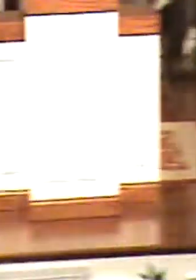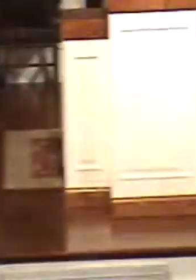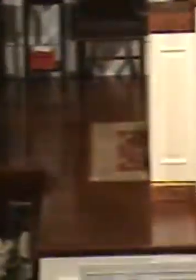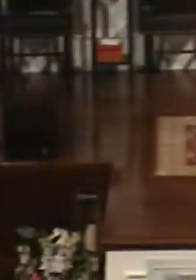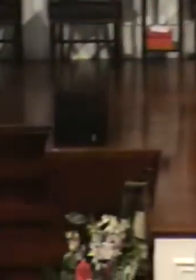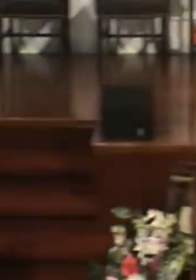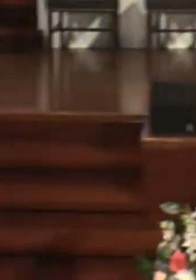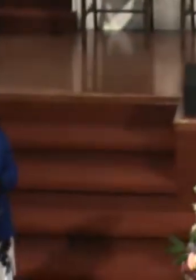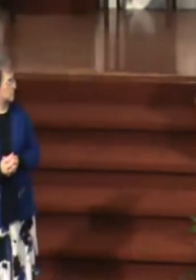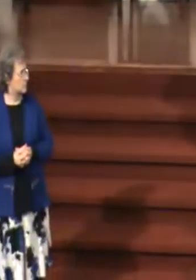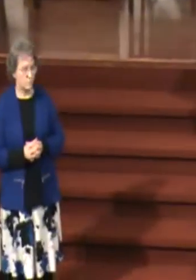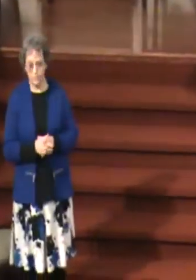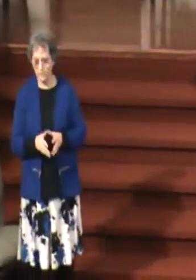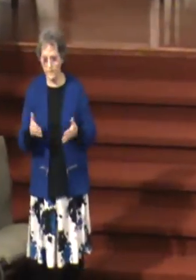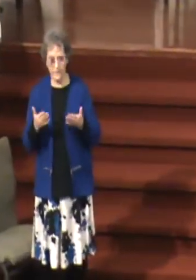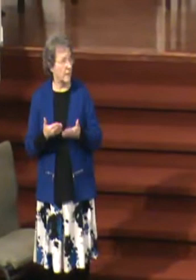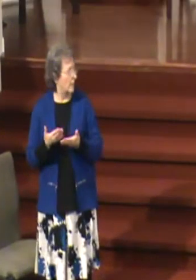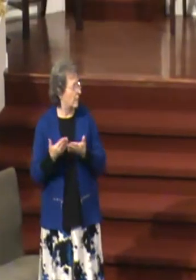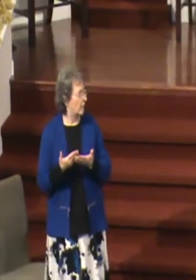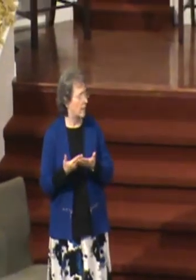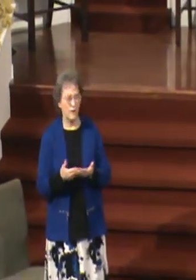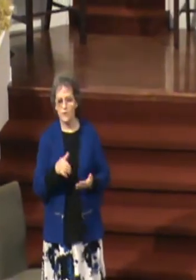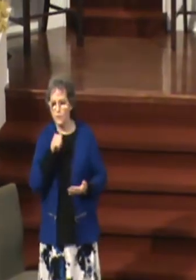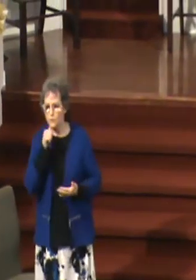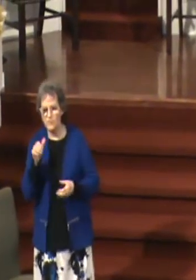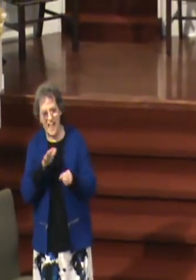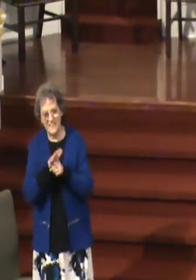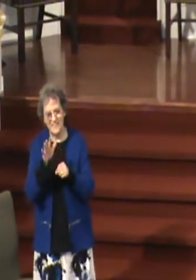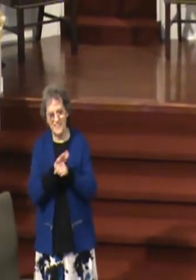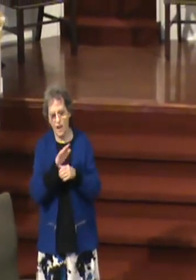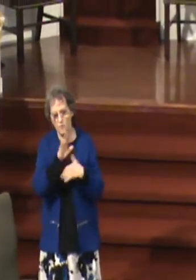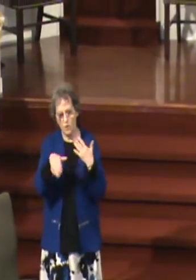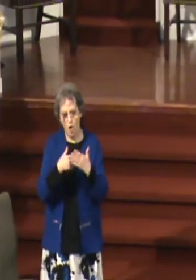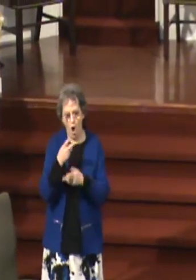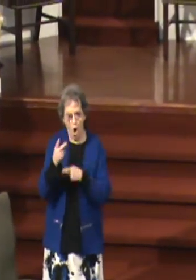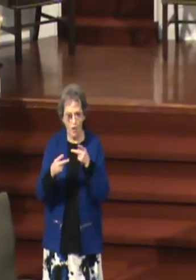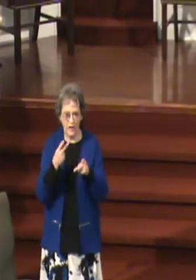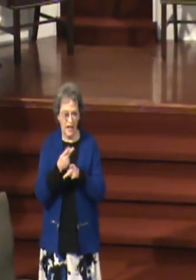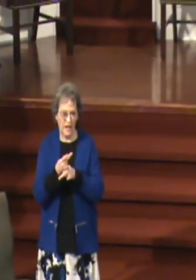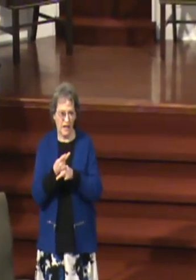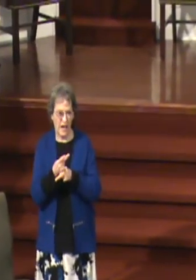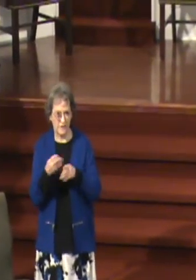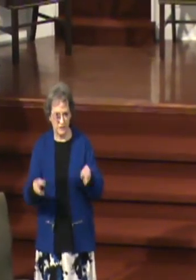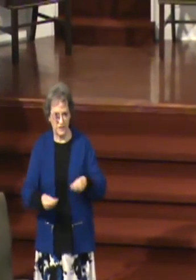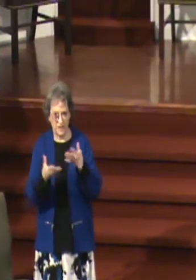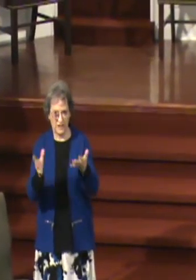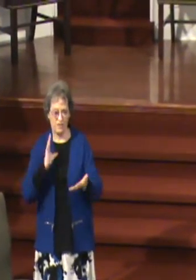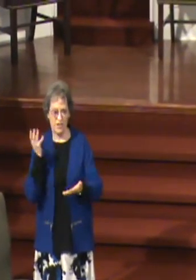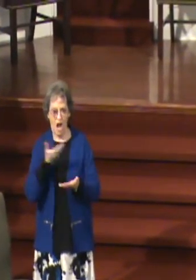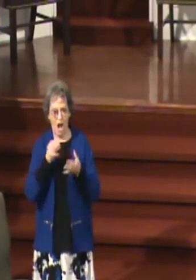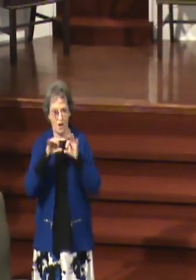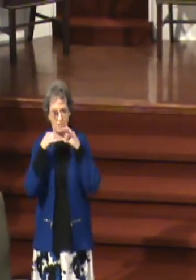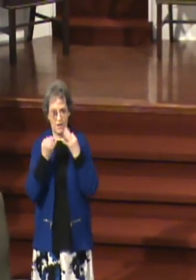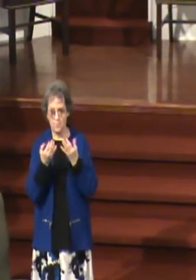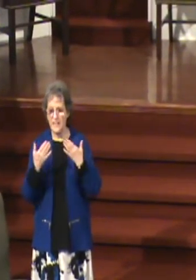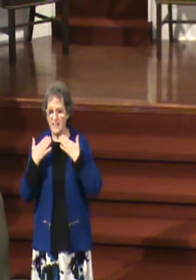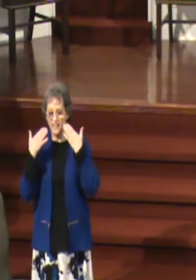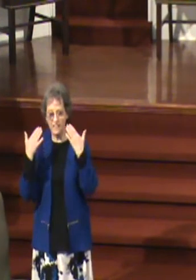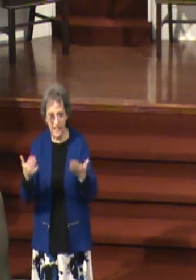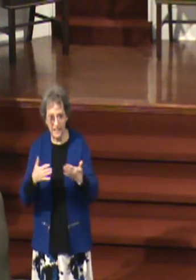Words of thanks seem so inadequate for all of the kindness that has been bestowed upon our family. We thank you for the encouraging